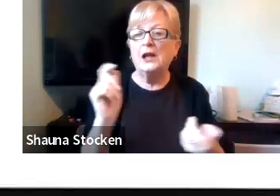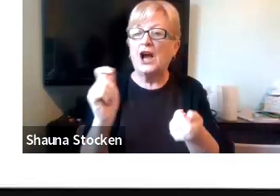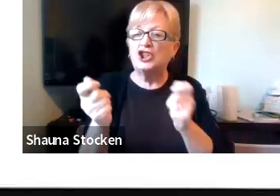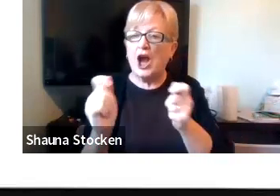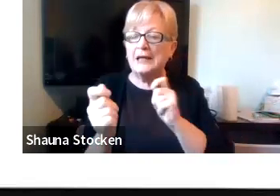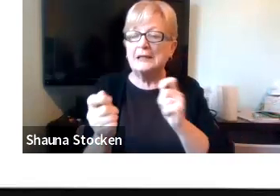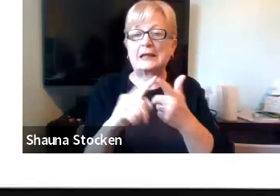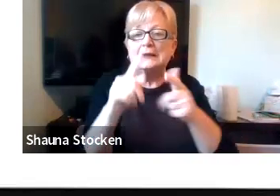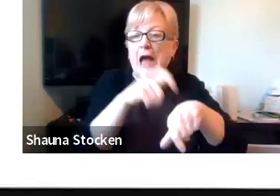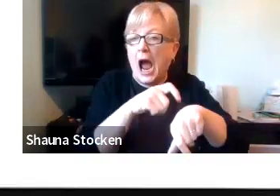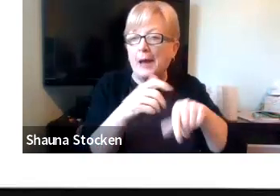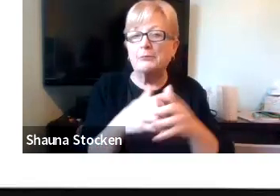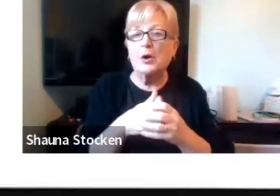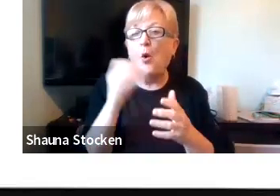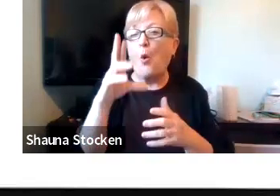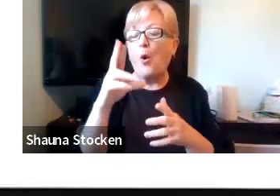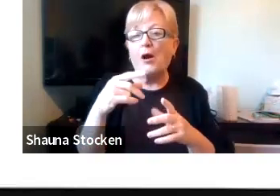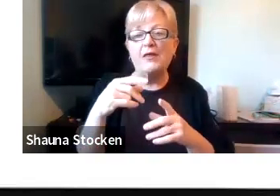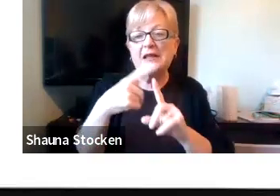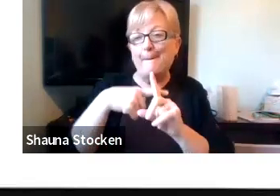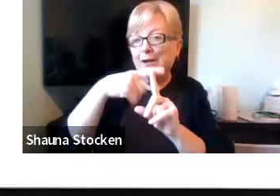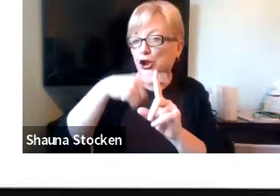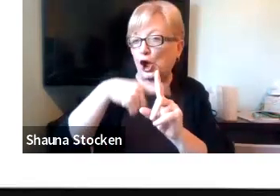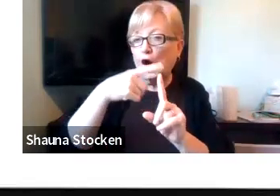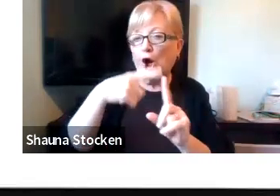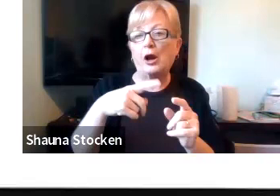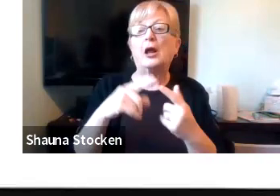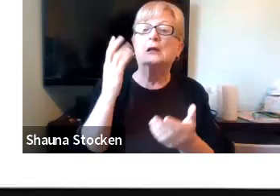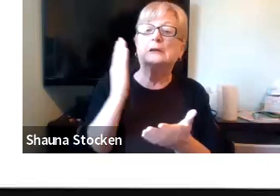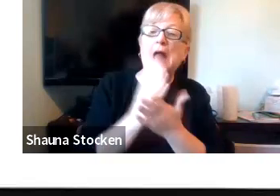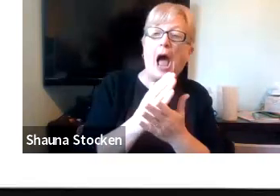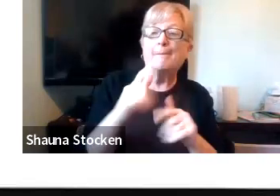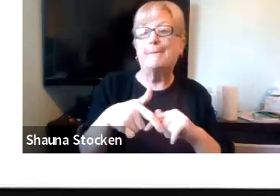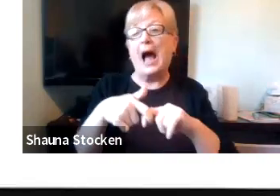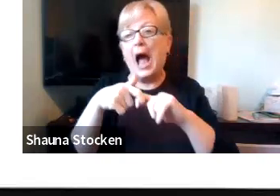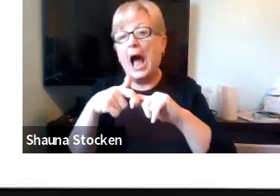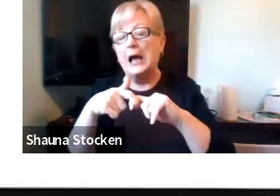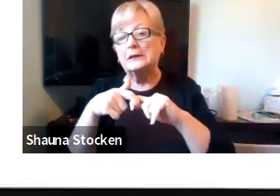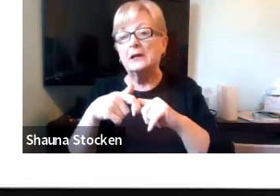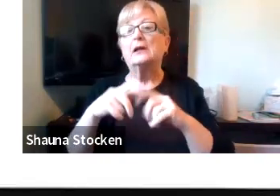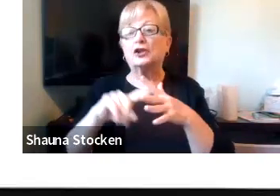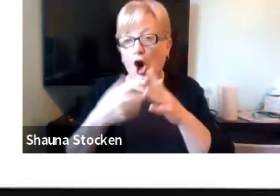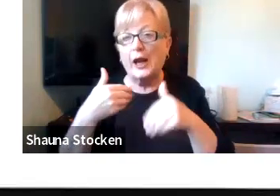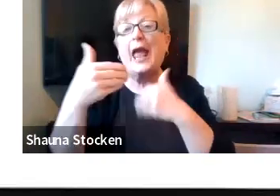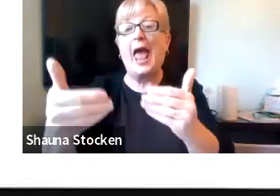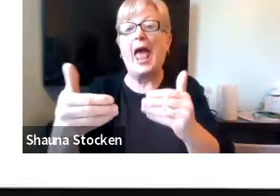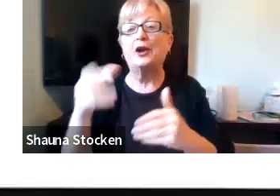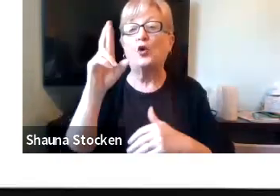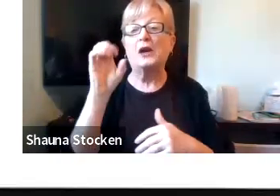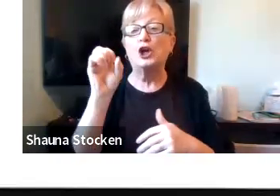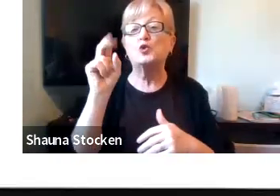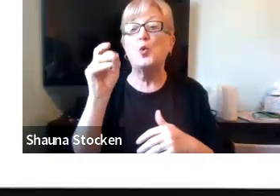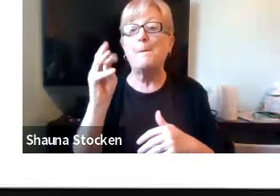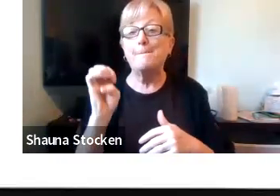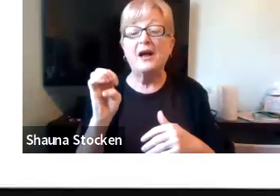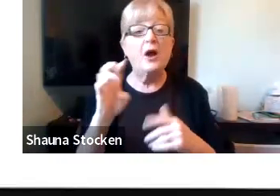the time or the temperature, stop, pause, or resume. And you can check the oven status.